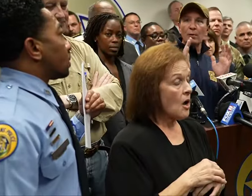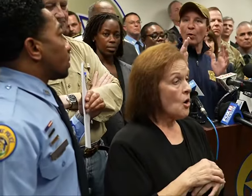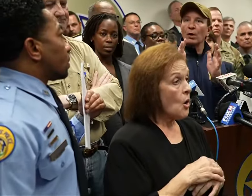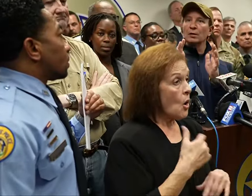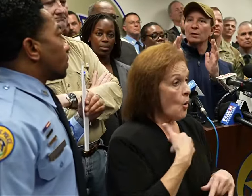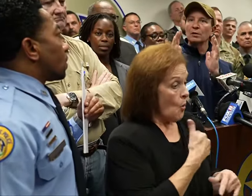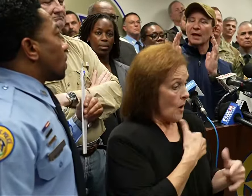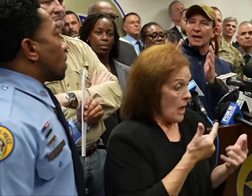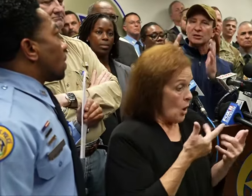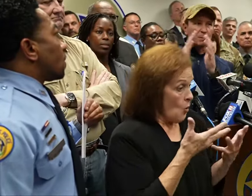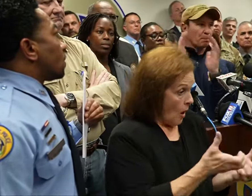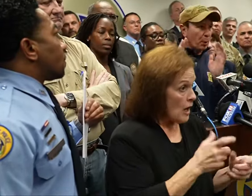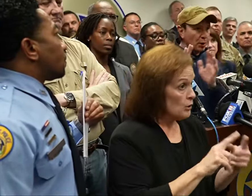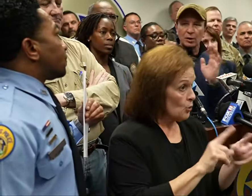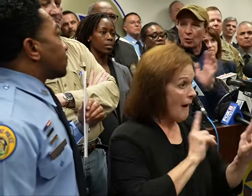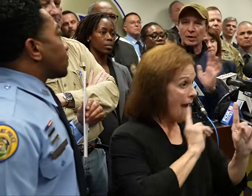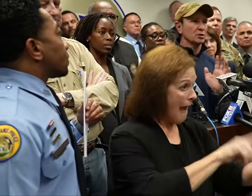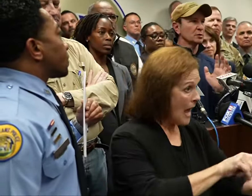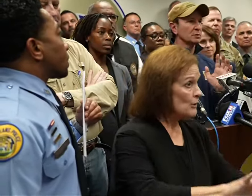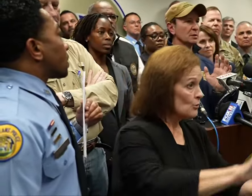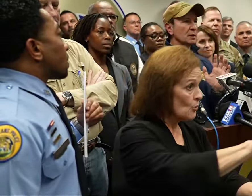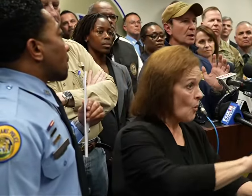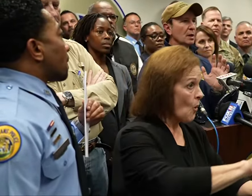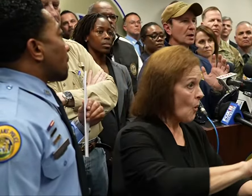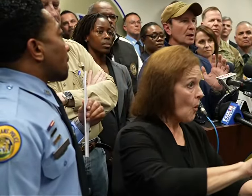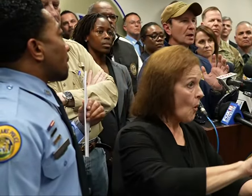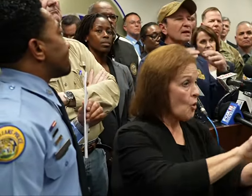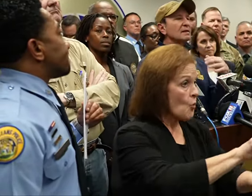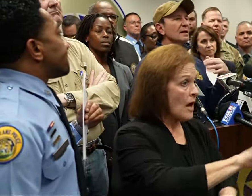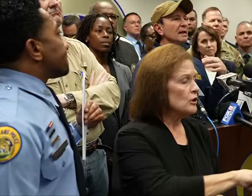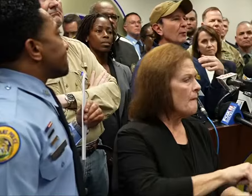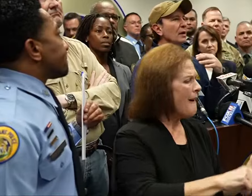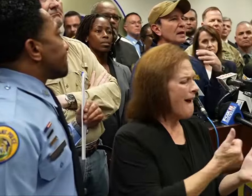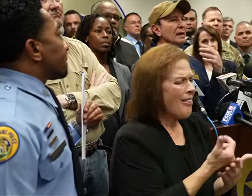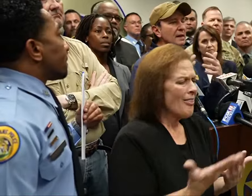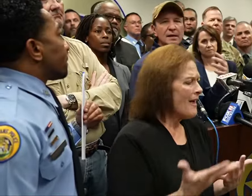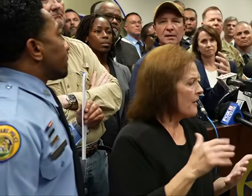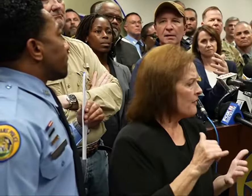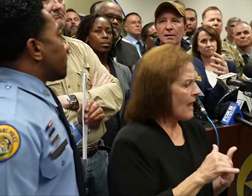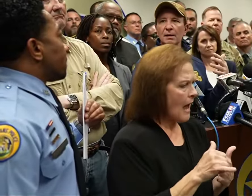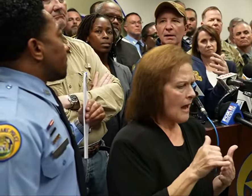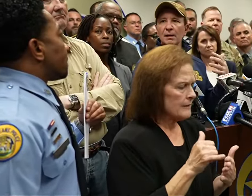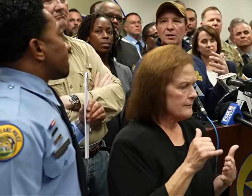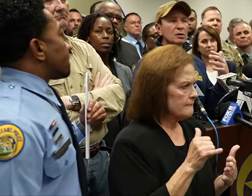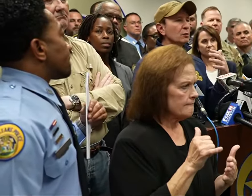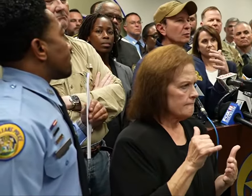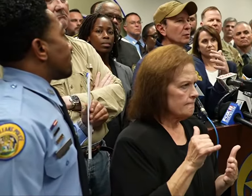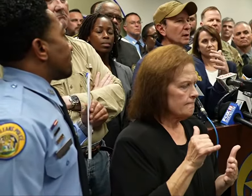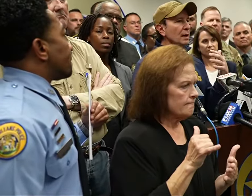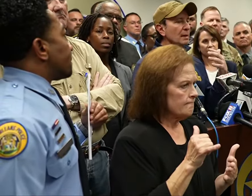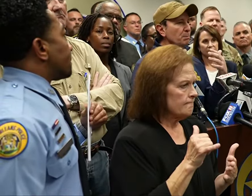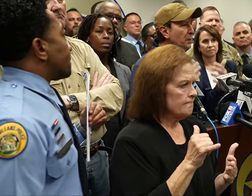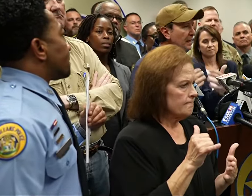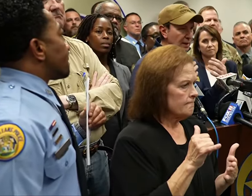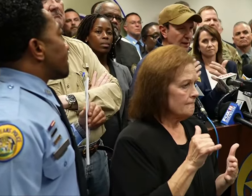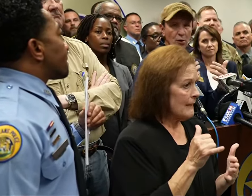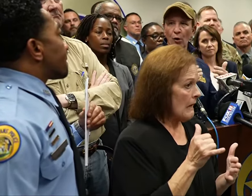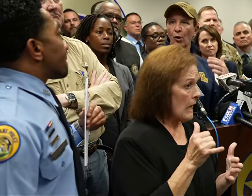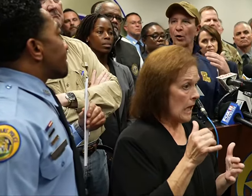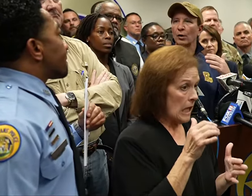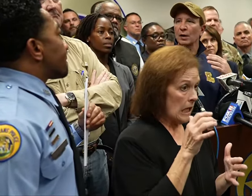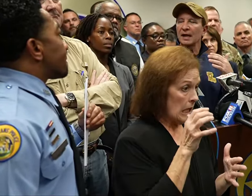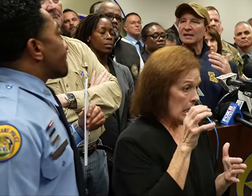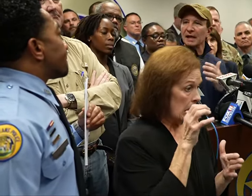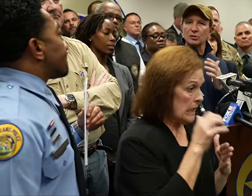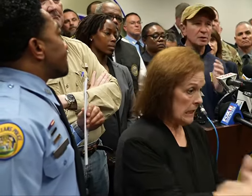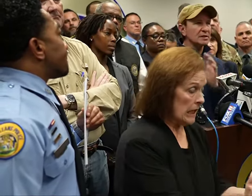again, we want to answer pertinent questions. But anything that would lead to impeding